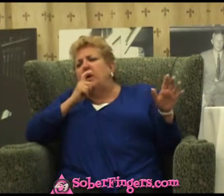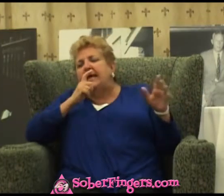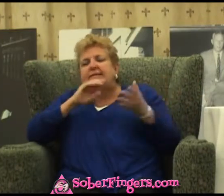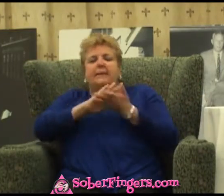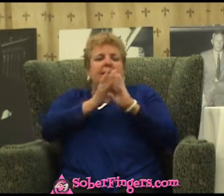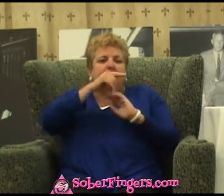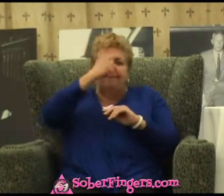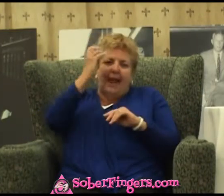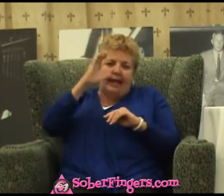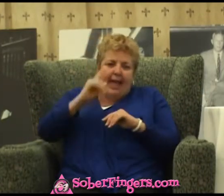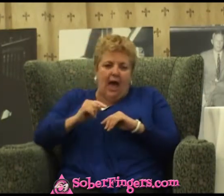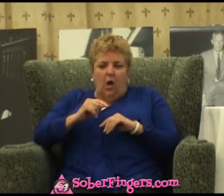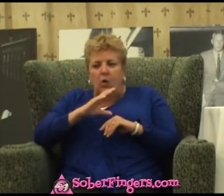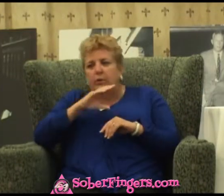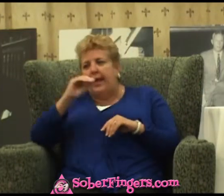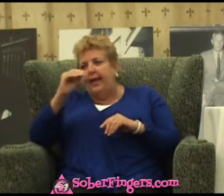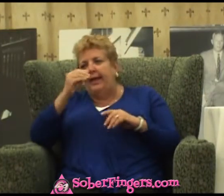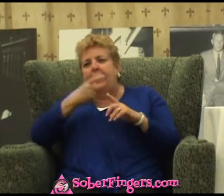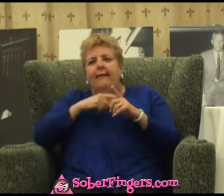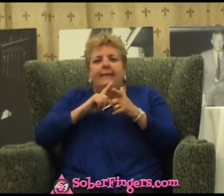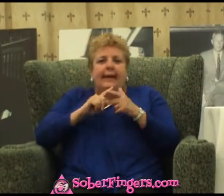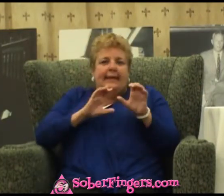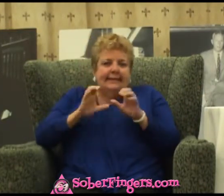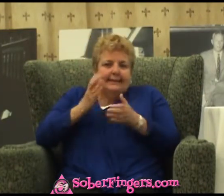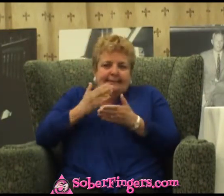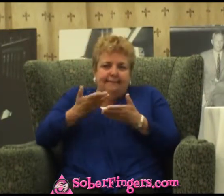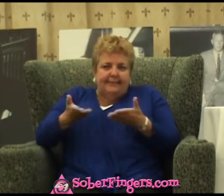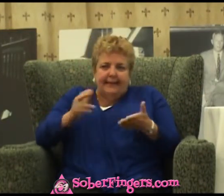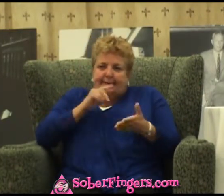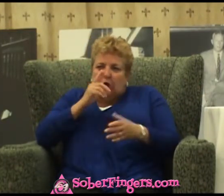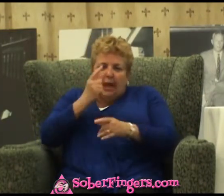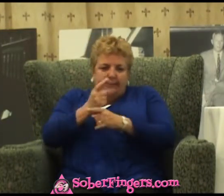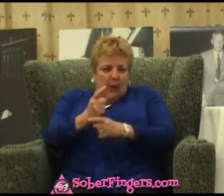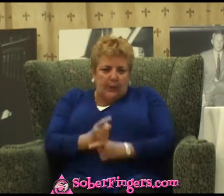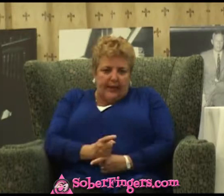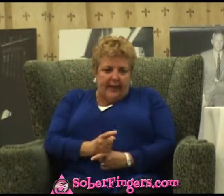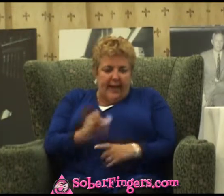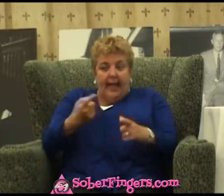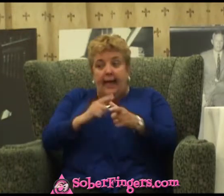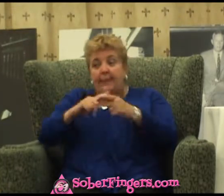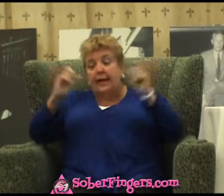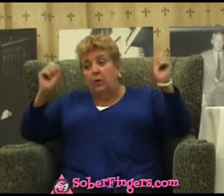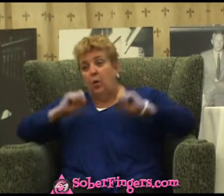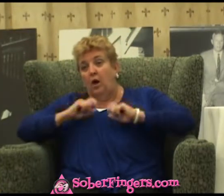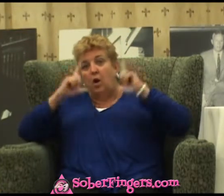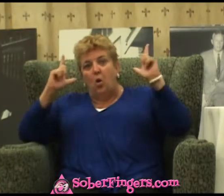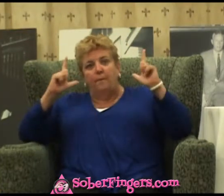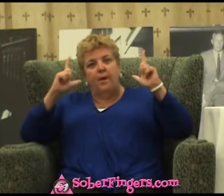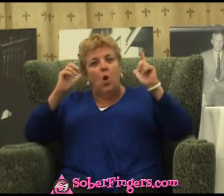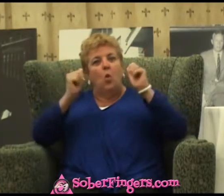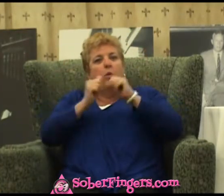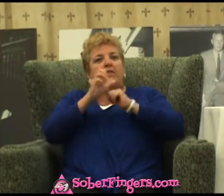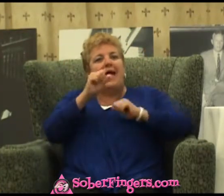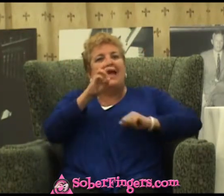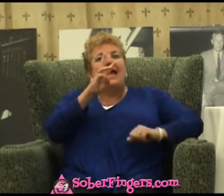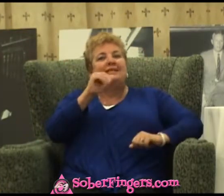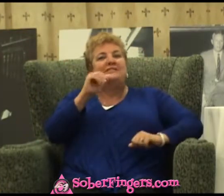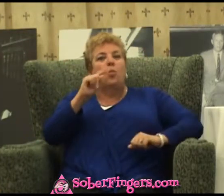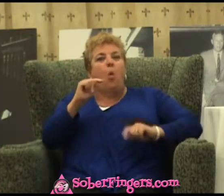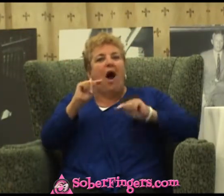and inappropriate things happened, and he comes to with a SWAT team on him, dragging him